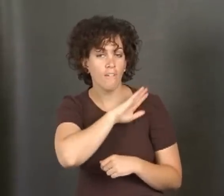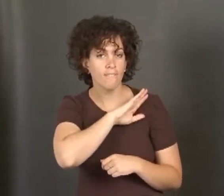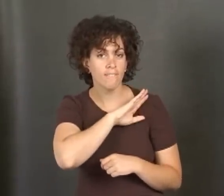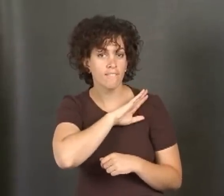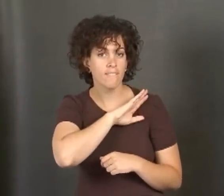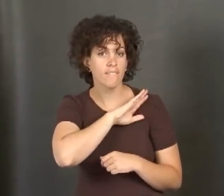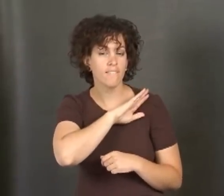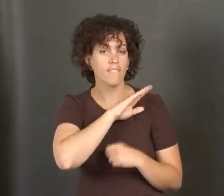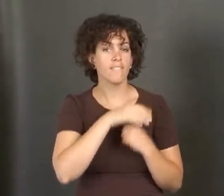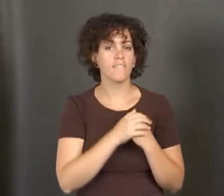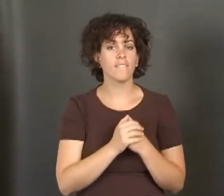Scarf.